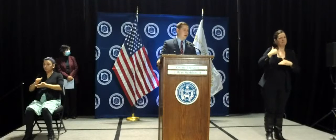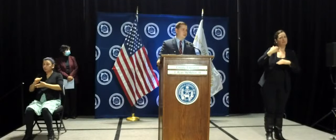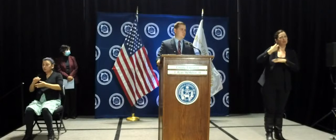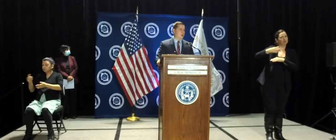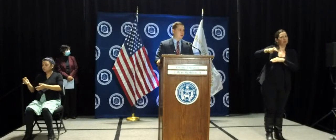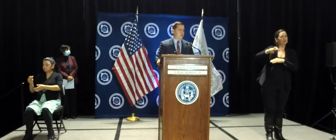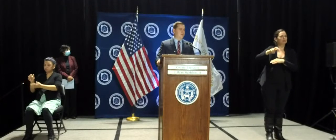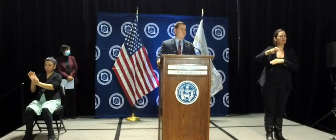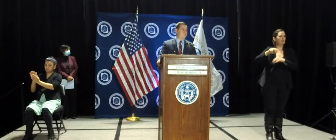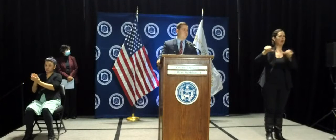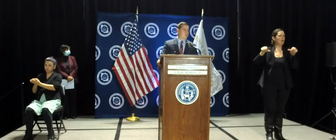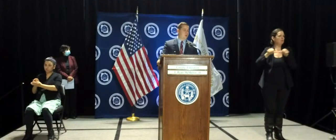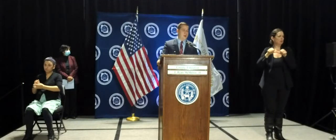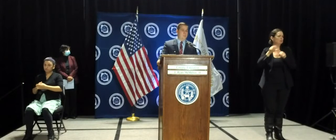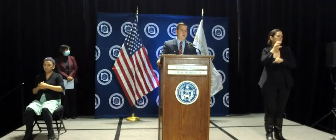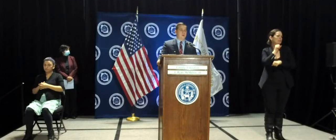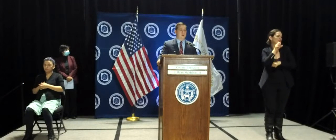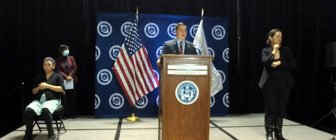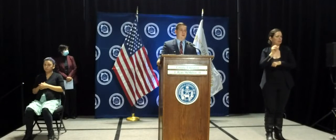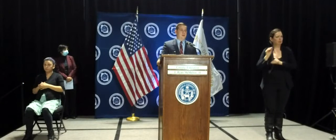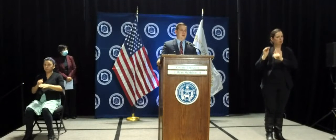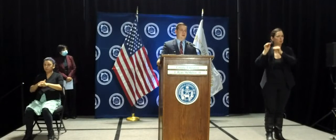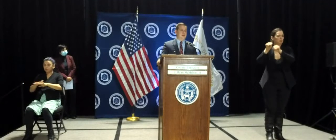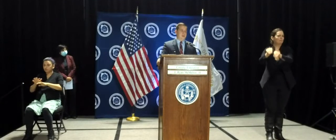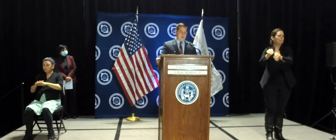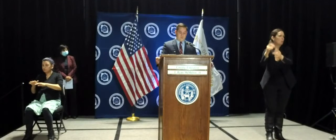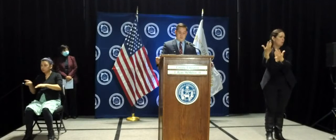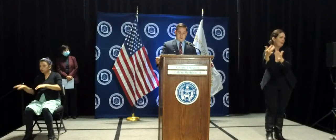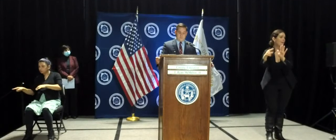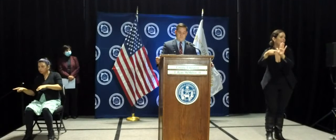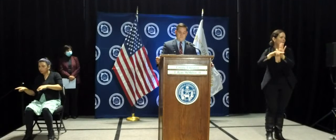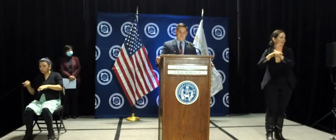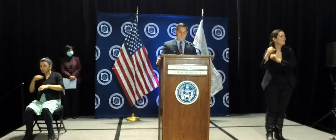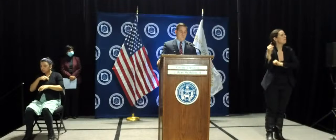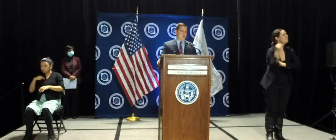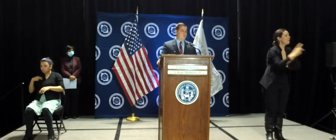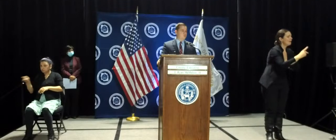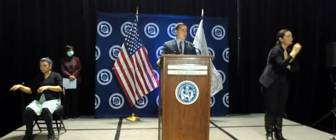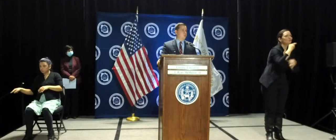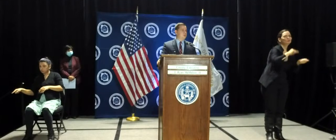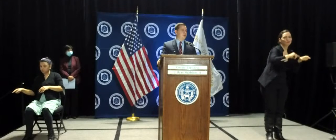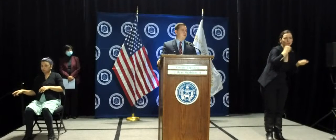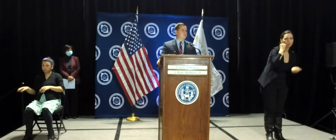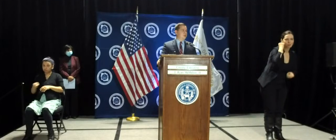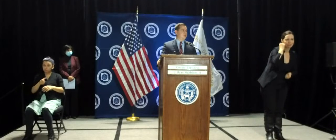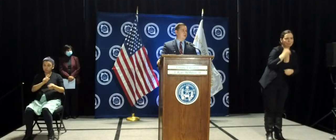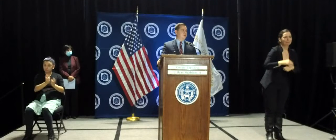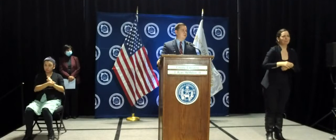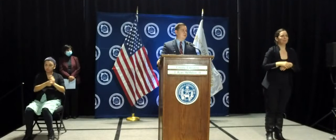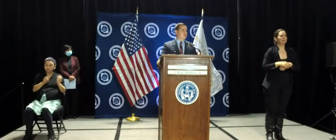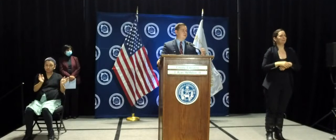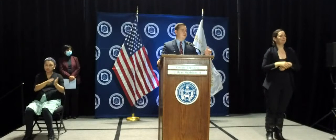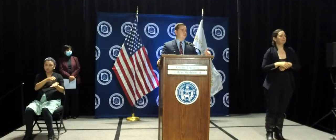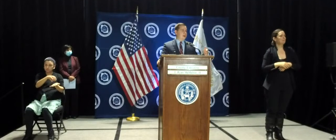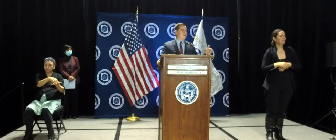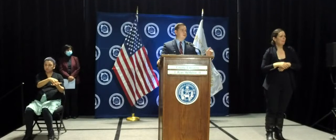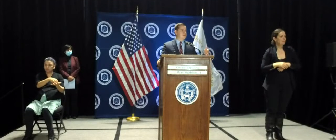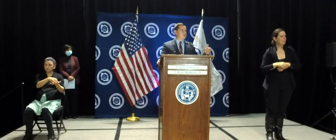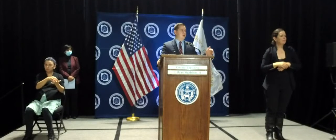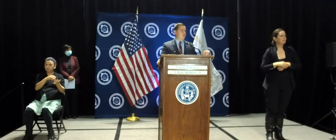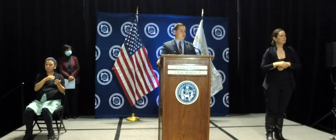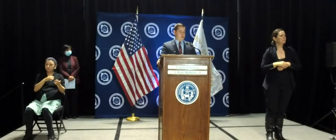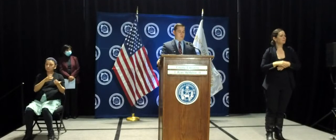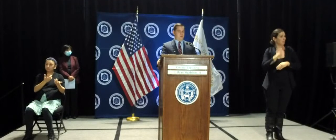comfortable setting as well for them. In that, and again, that frees up 12% existing